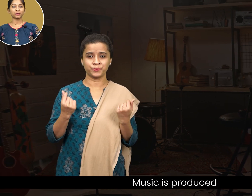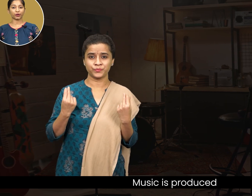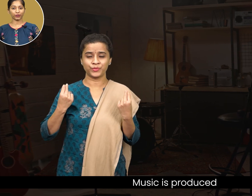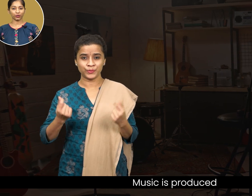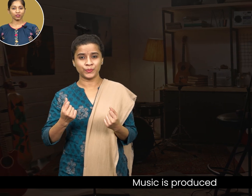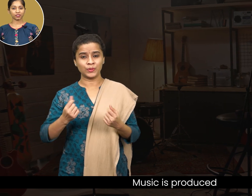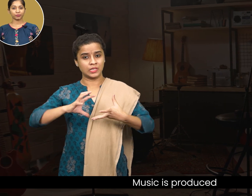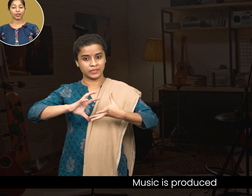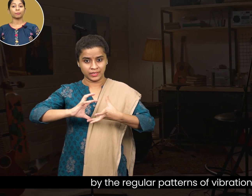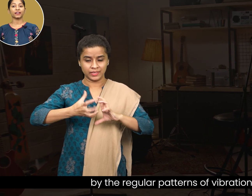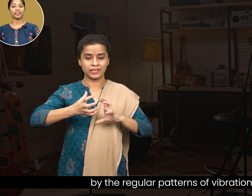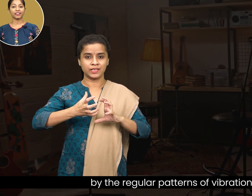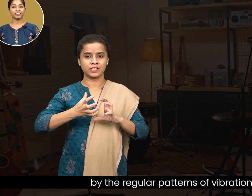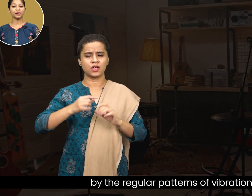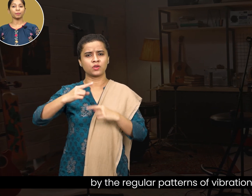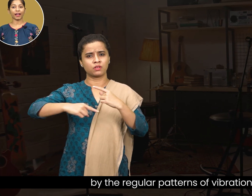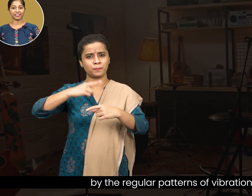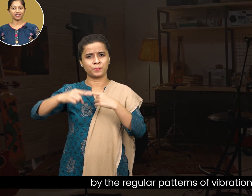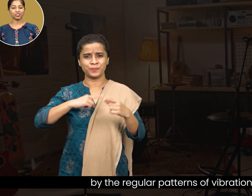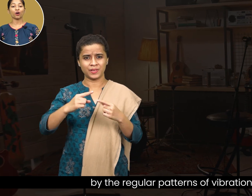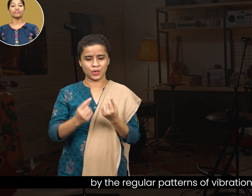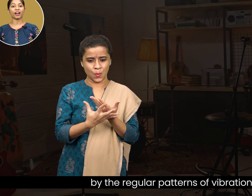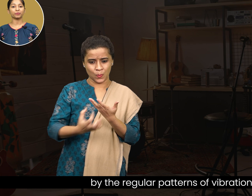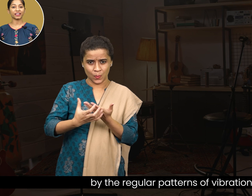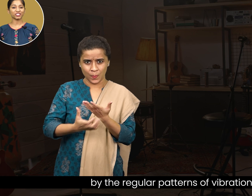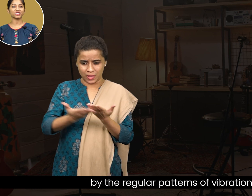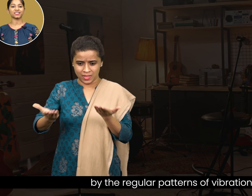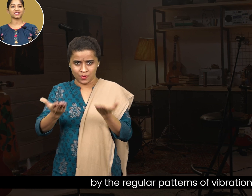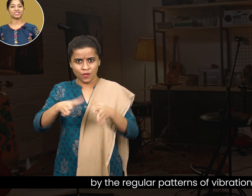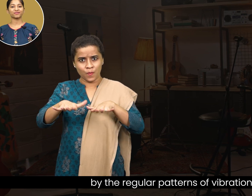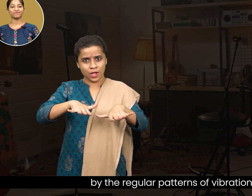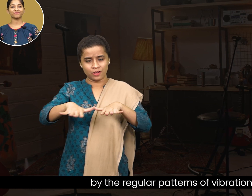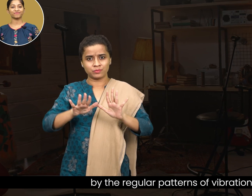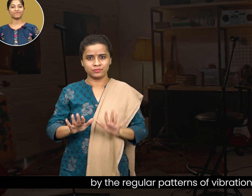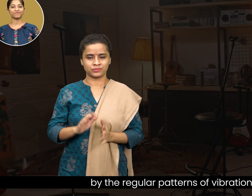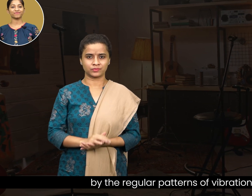Music is produced by the regular patterns of vibrations.